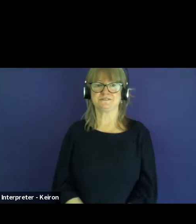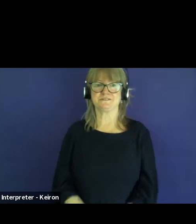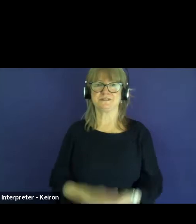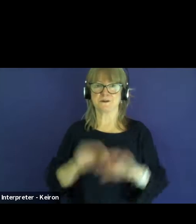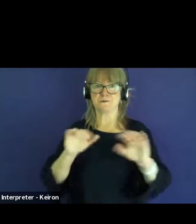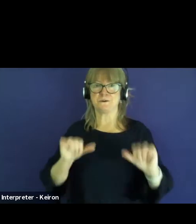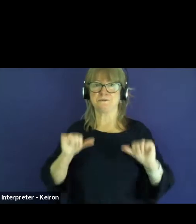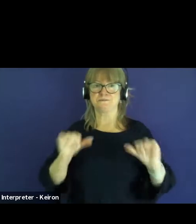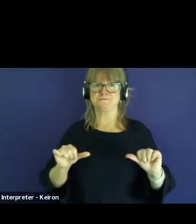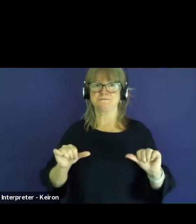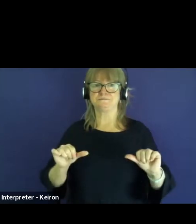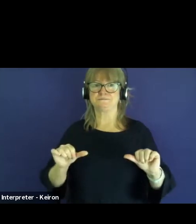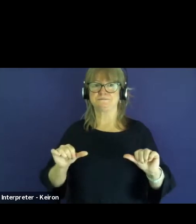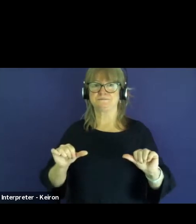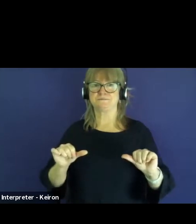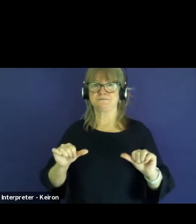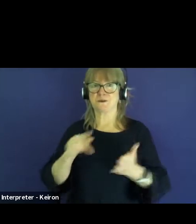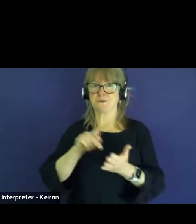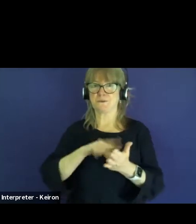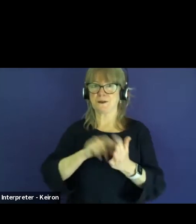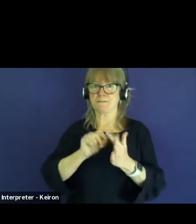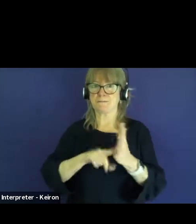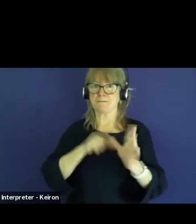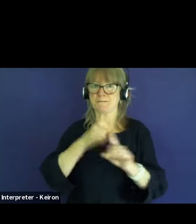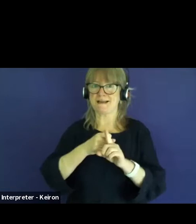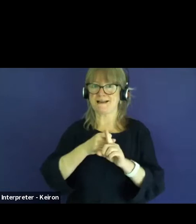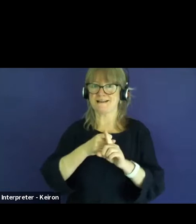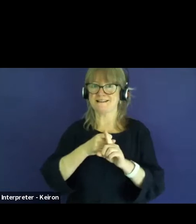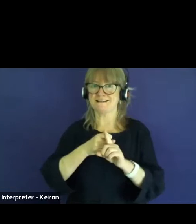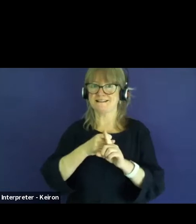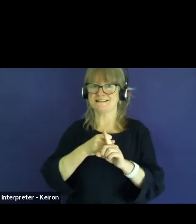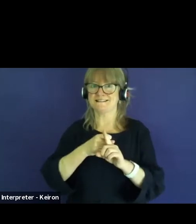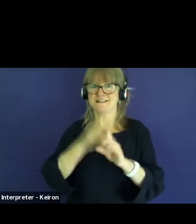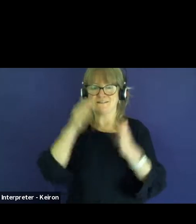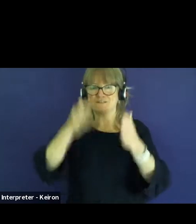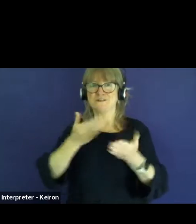Okay, back to our walking plank. Let's target those upper body muscles again.